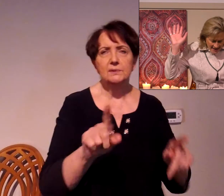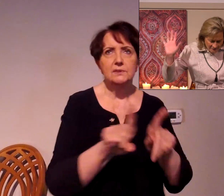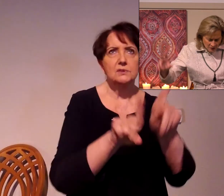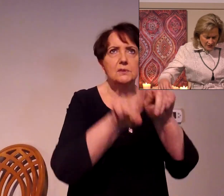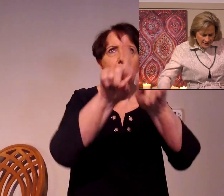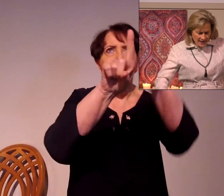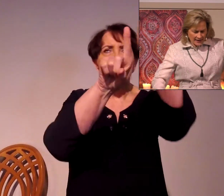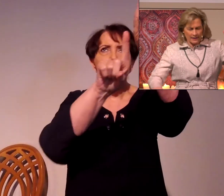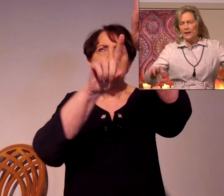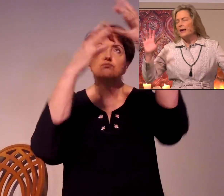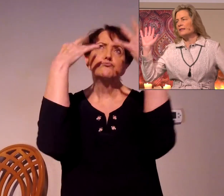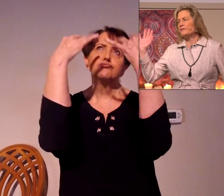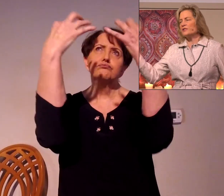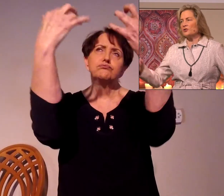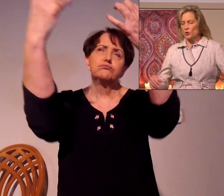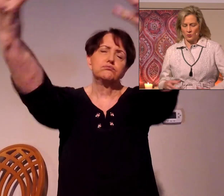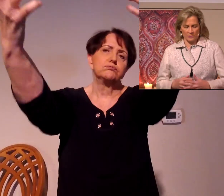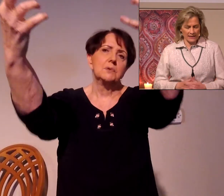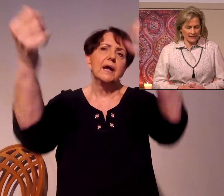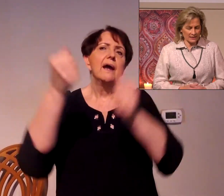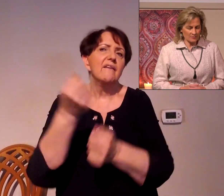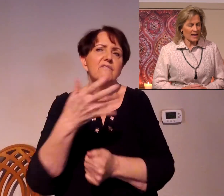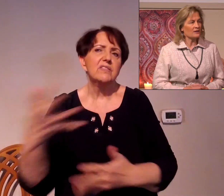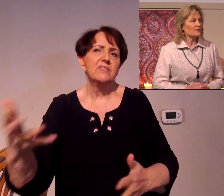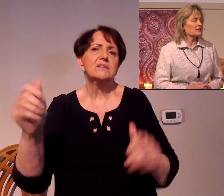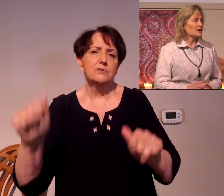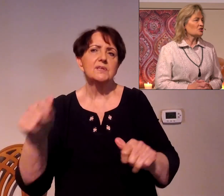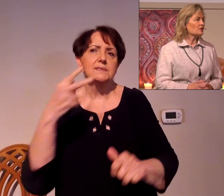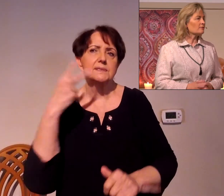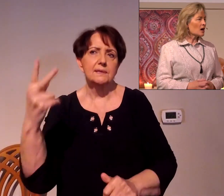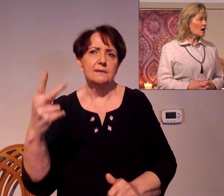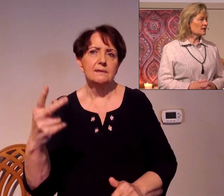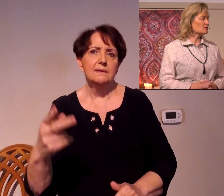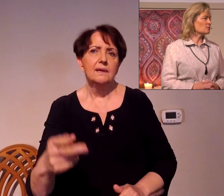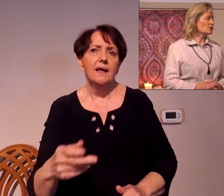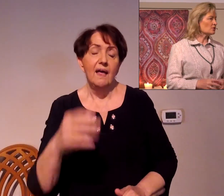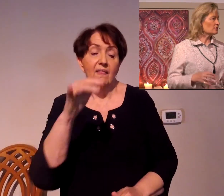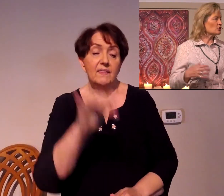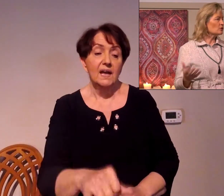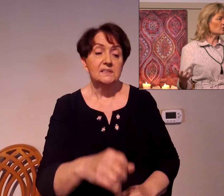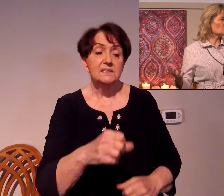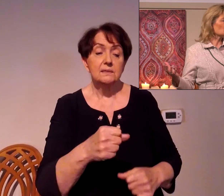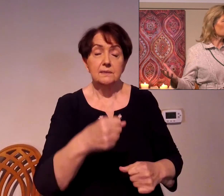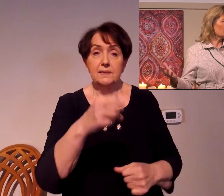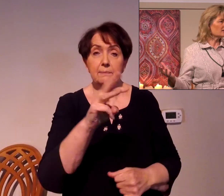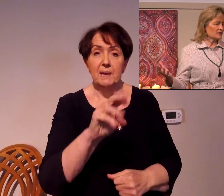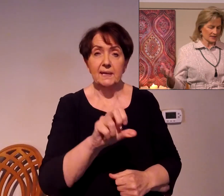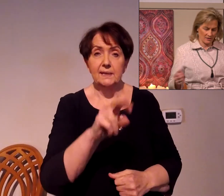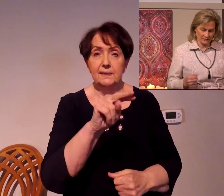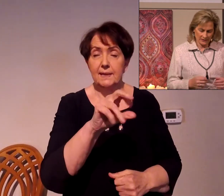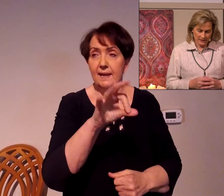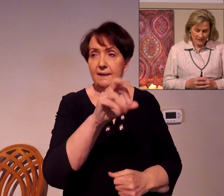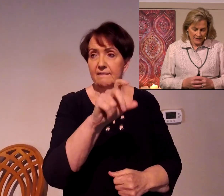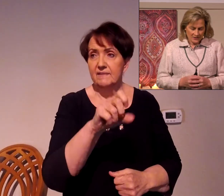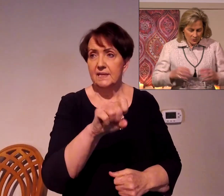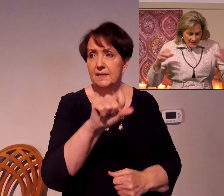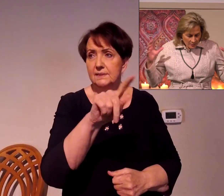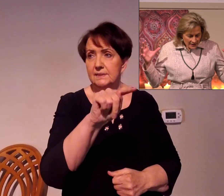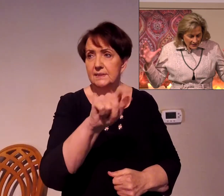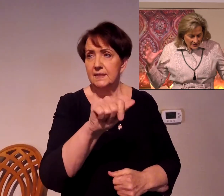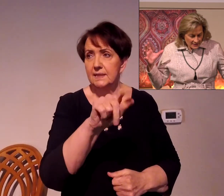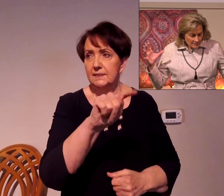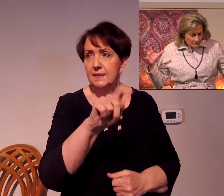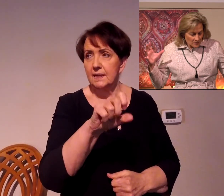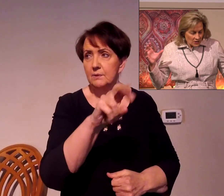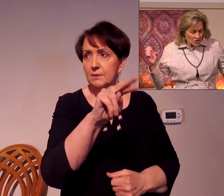galaxies, everything in the visible is this manifestation of God, of spirit, of universe, the life itself. So think